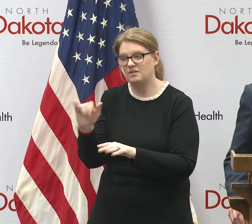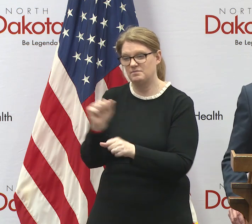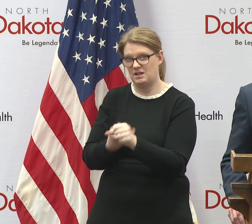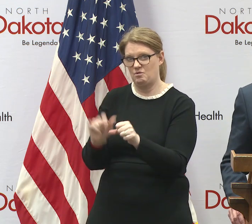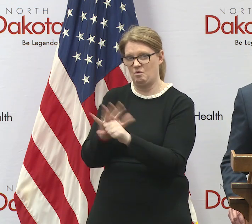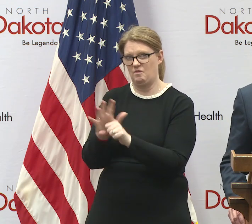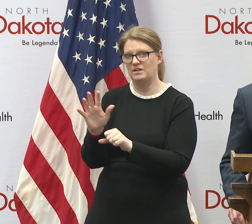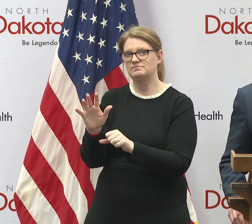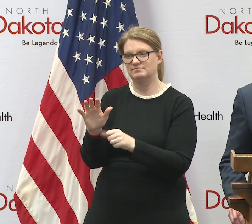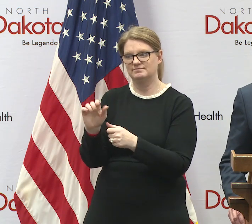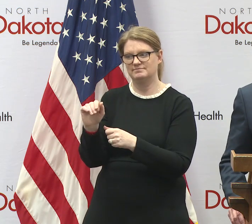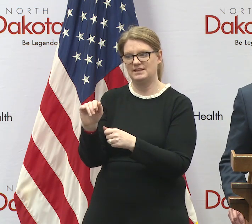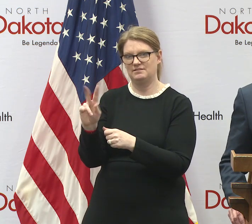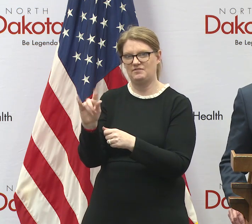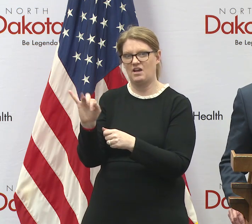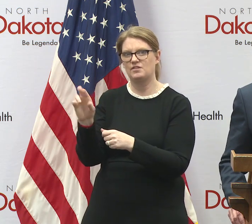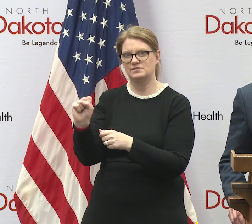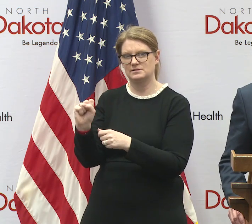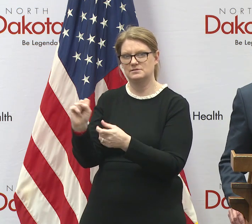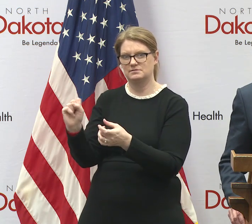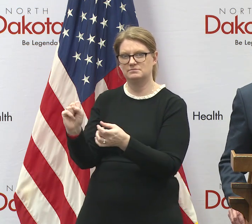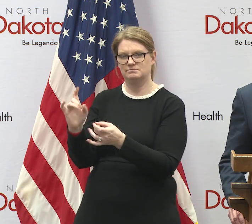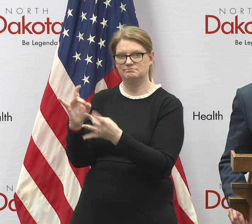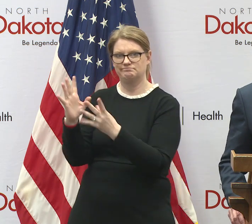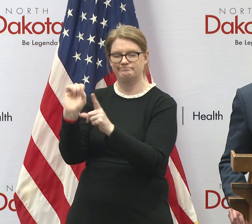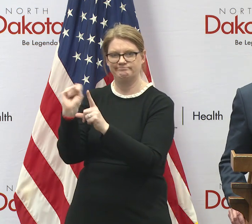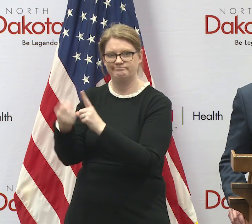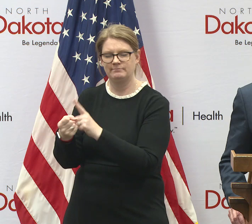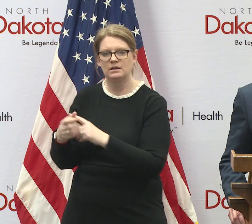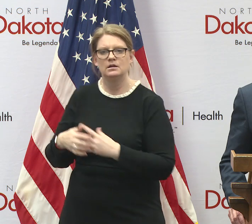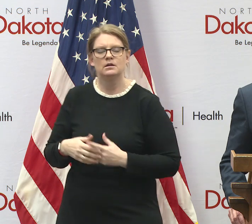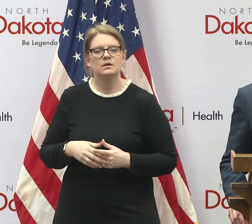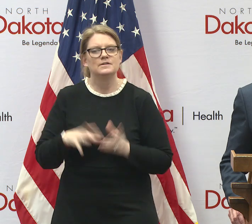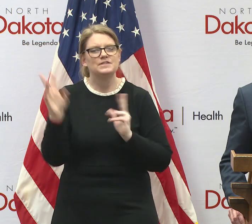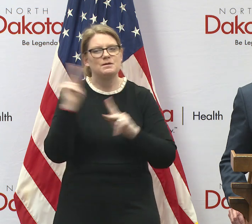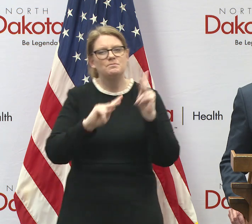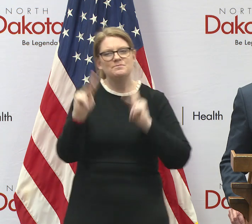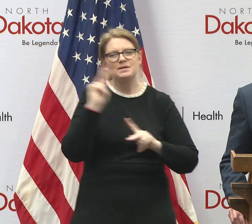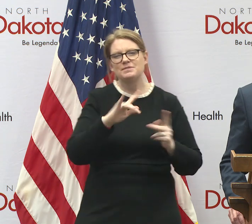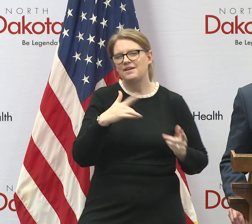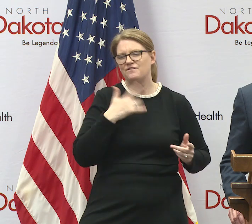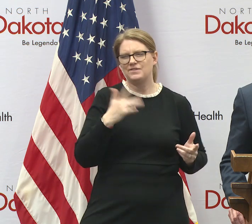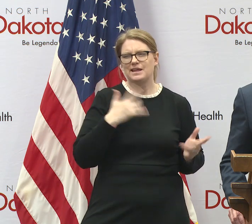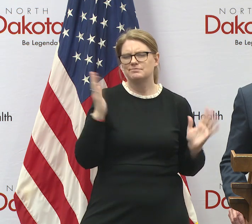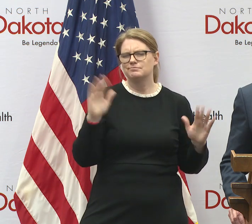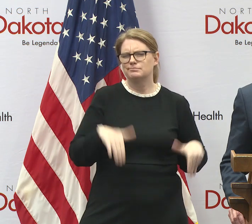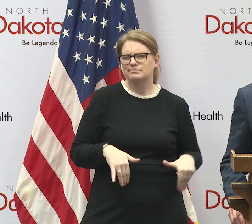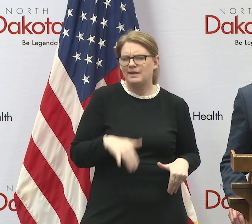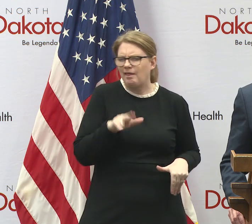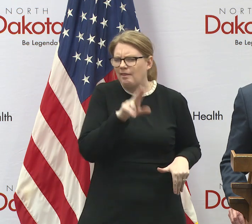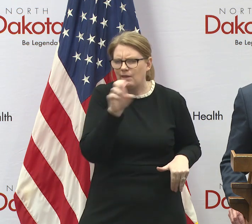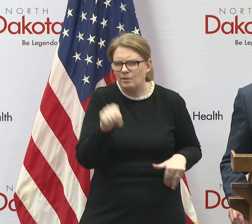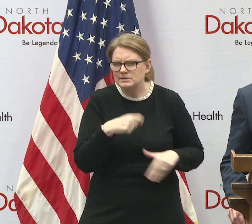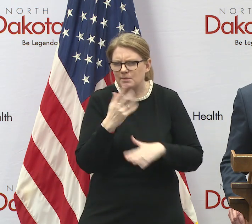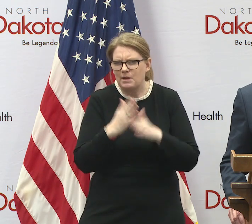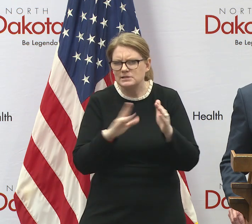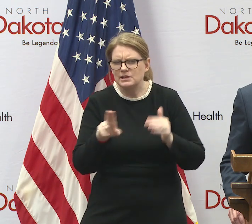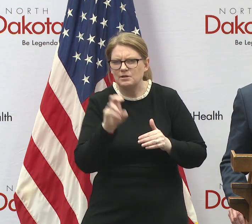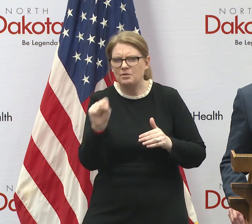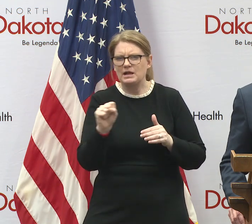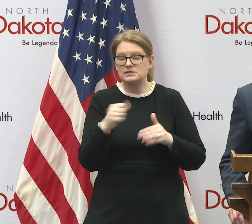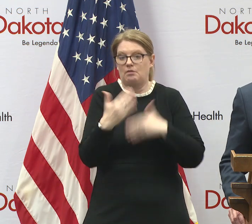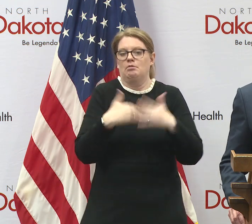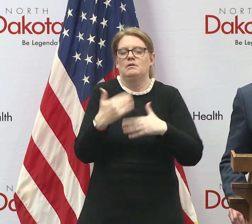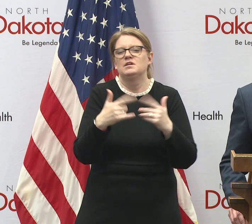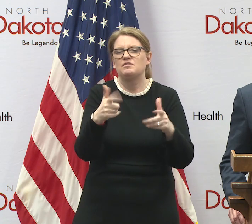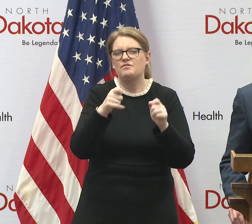So this again, for folks that are thinking that the U.S. or portions of the U.S. are acting too